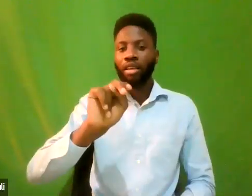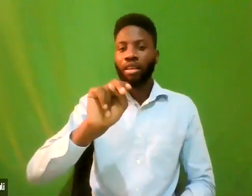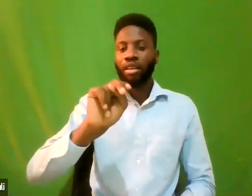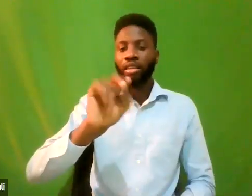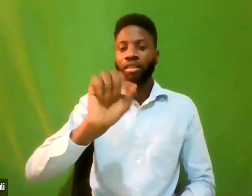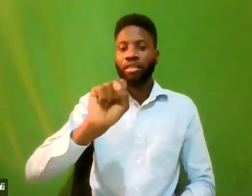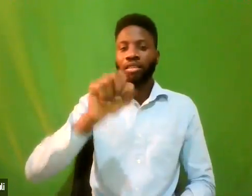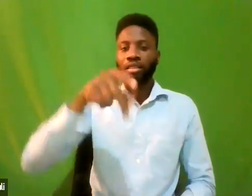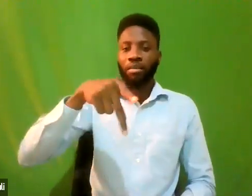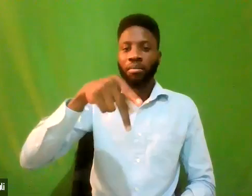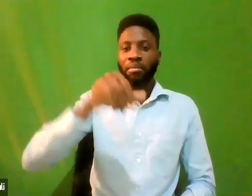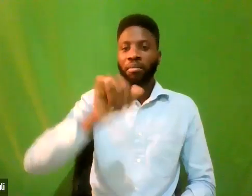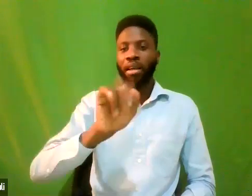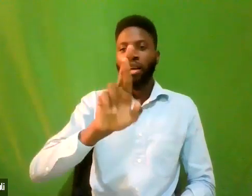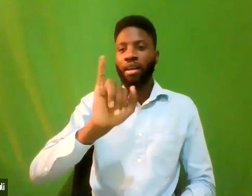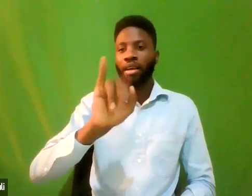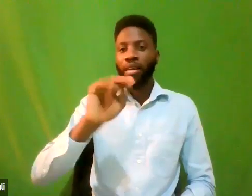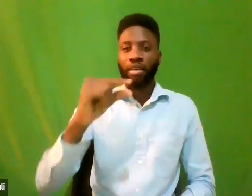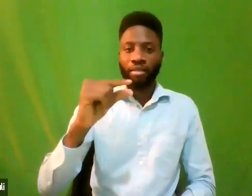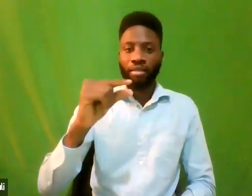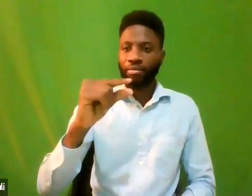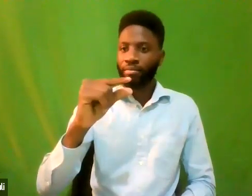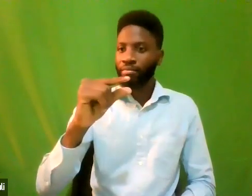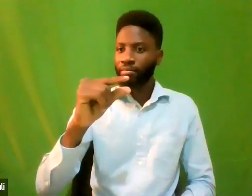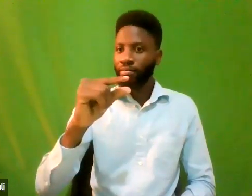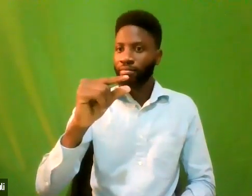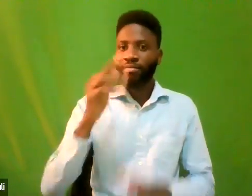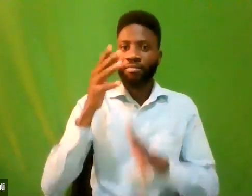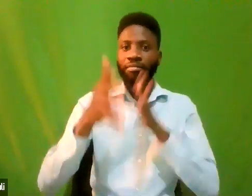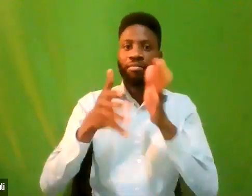Can we learn inspiring, how to sign the word inspiring?